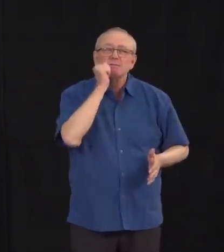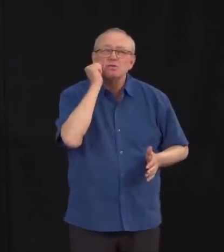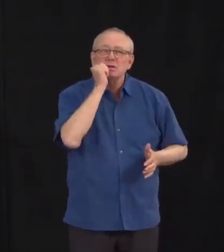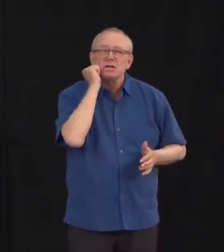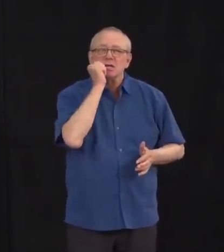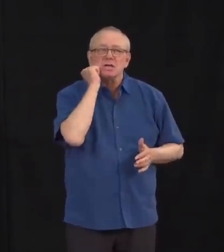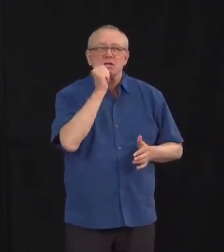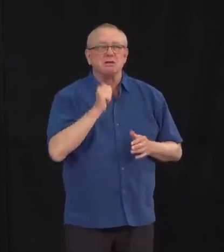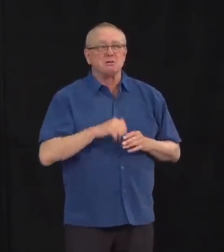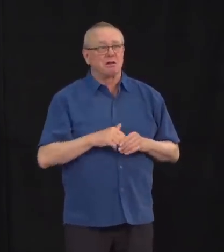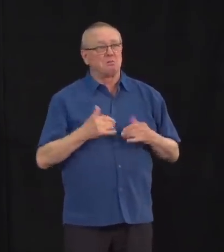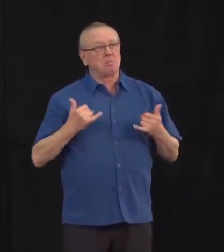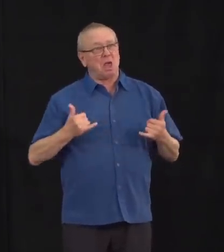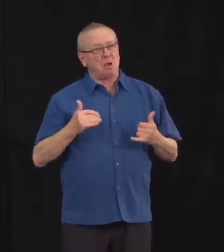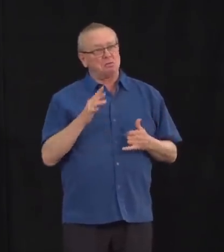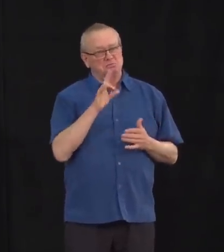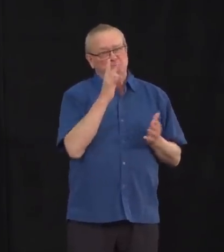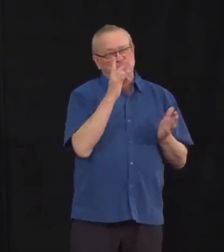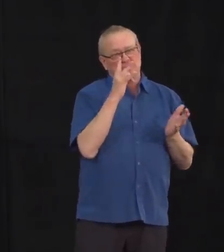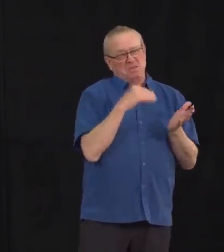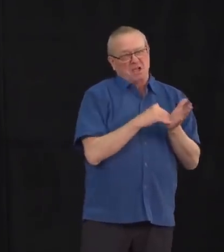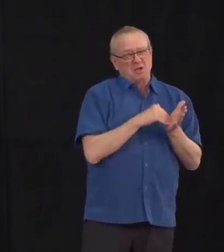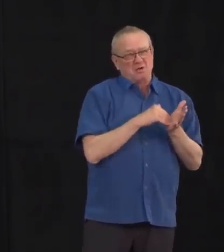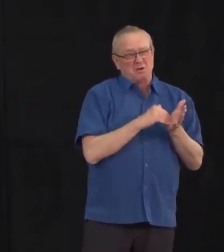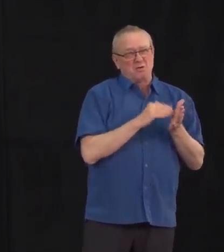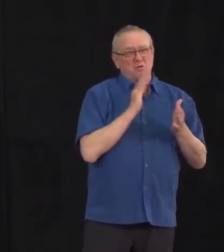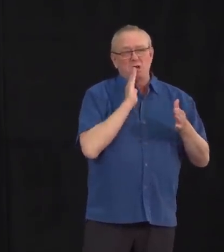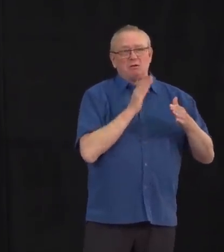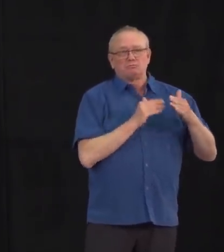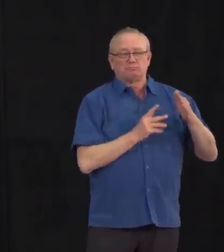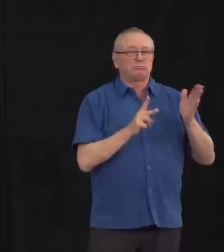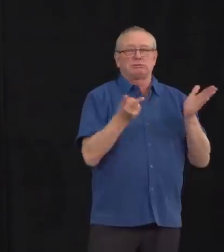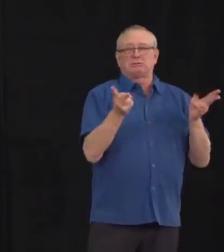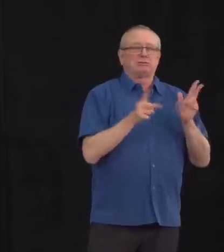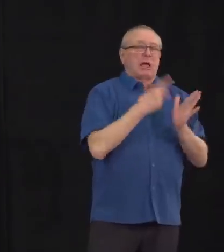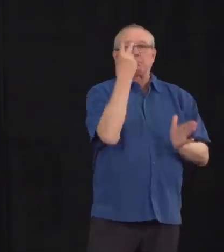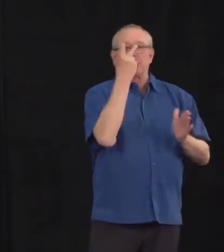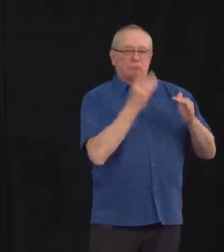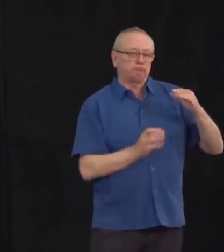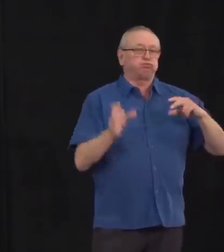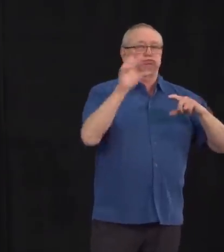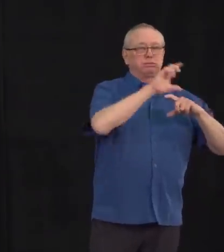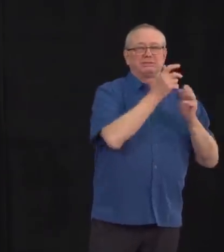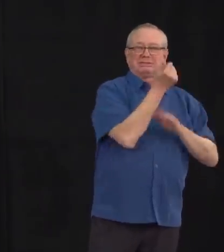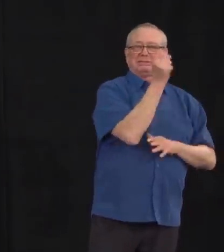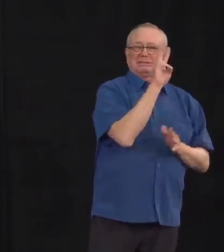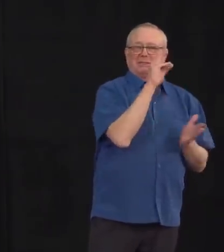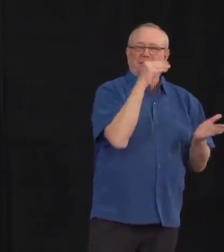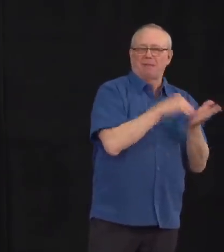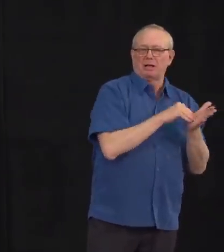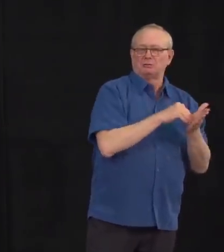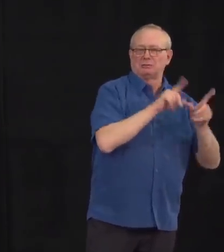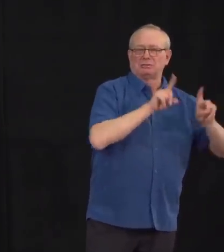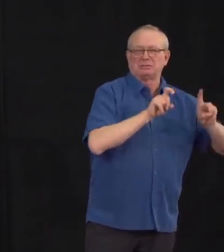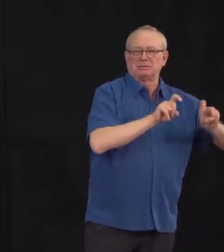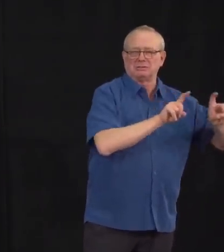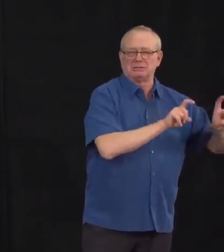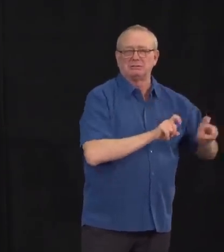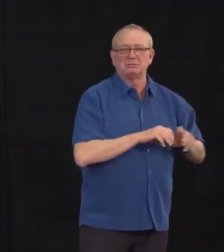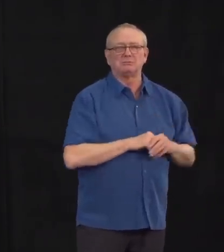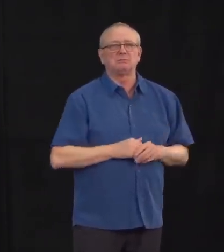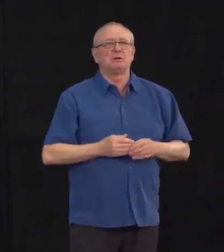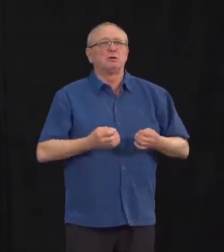of 7,000. The new equipment will be integrated into our province's existing testing systems in Edmonton and